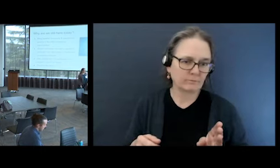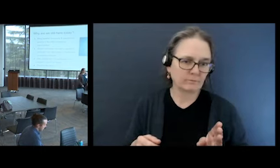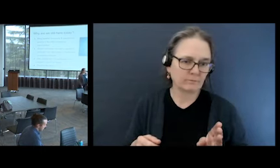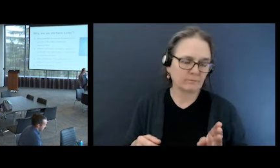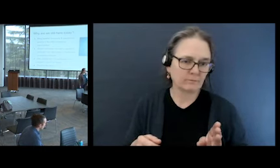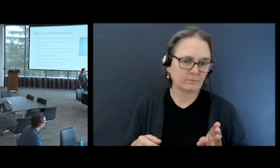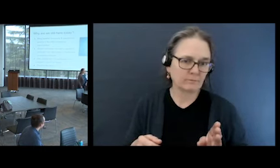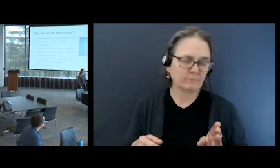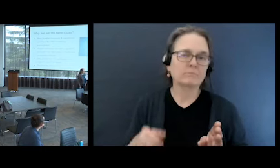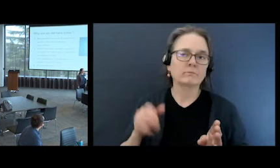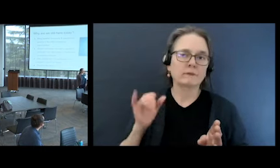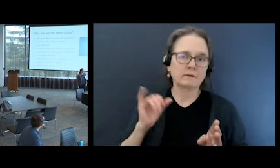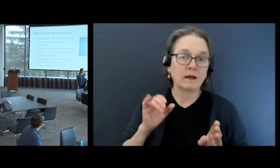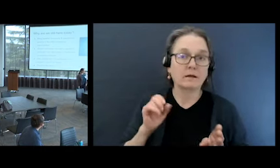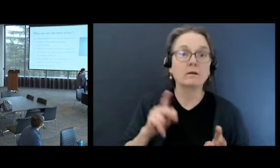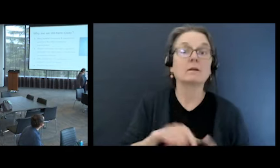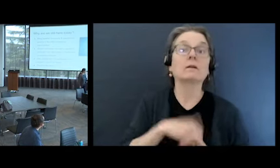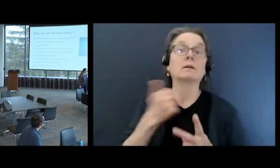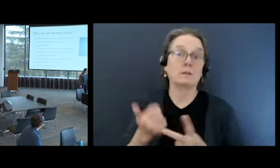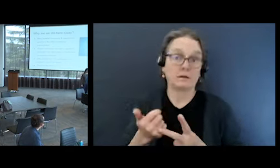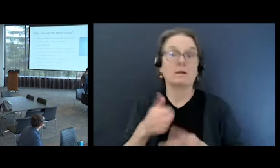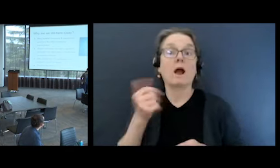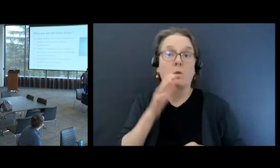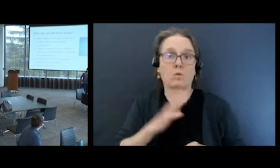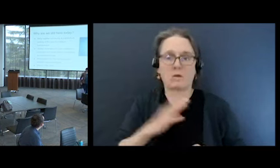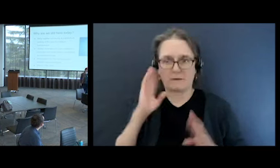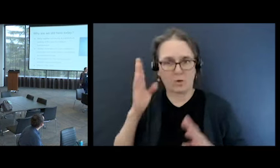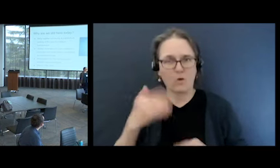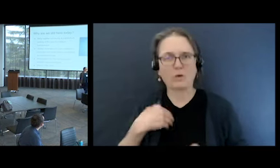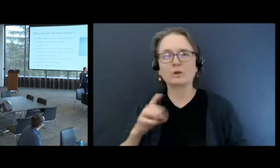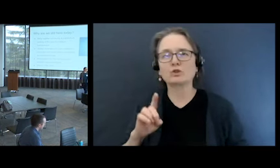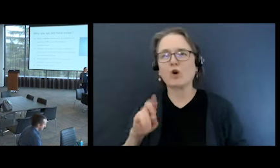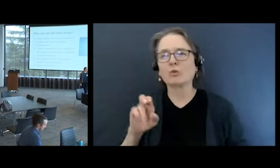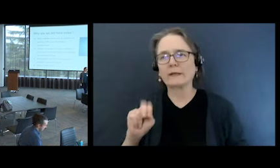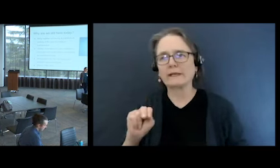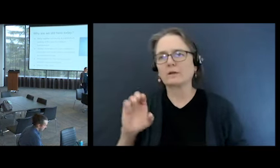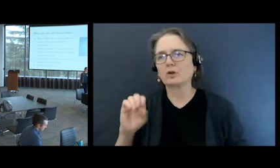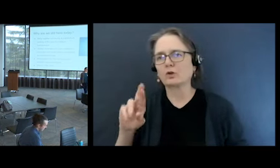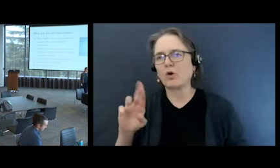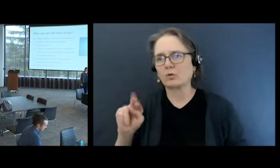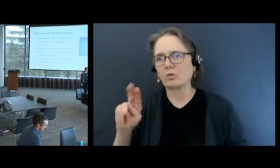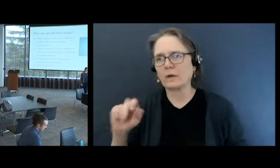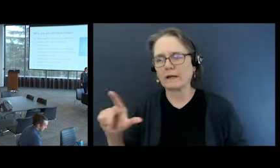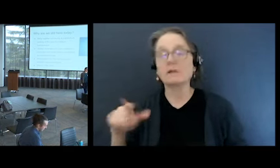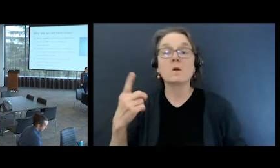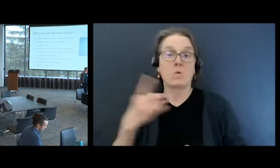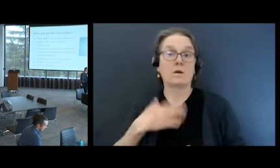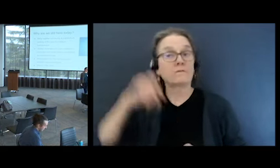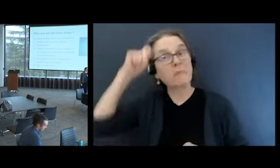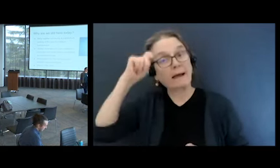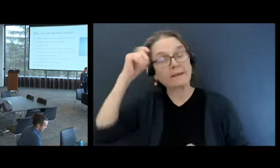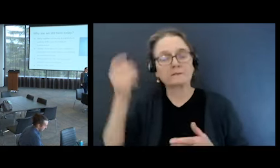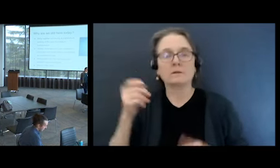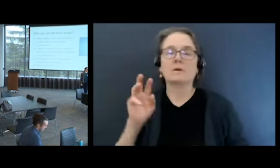the next one? Is that all right? So, my name's Doreen Cornwell, and one of my hats is a Washington Council of the Blind Advocacy Committee. And